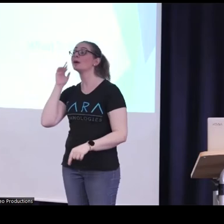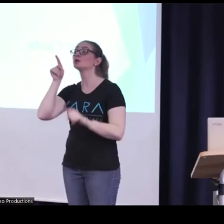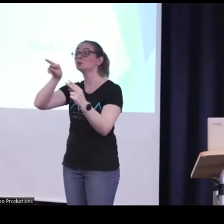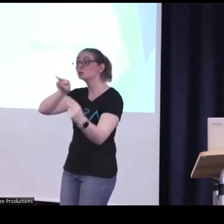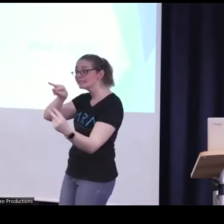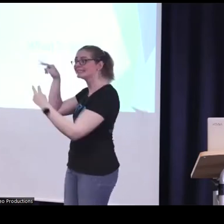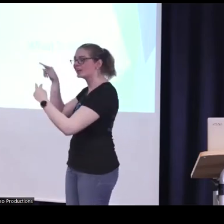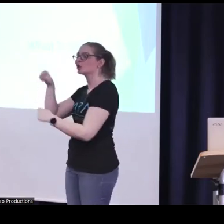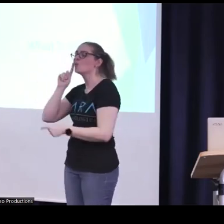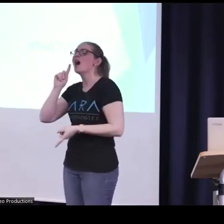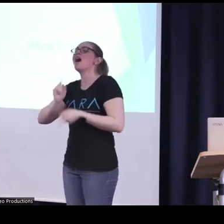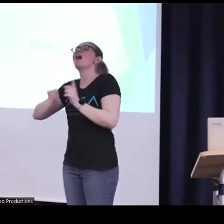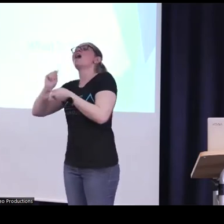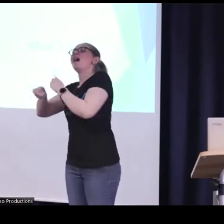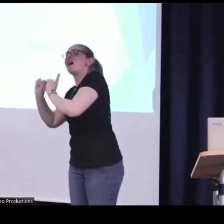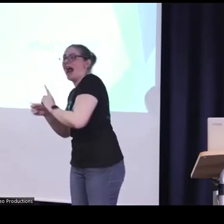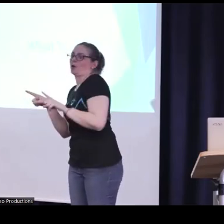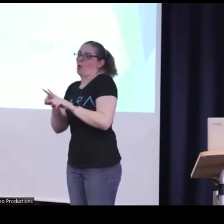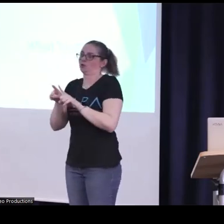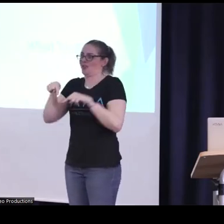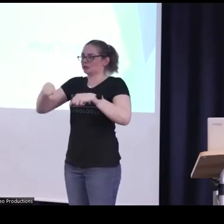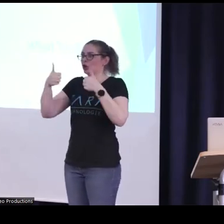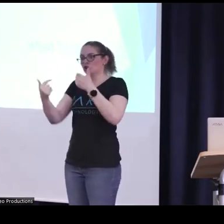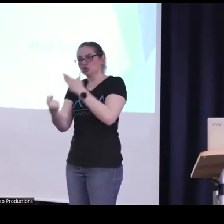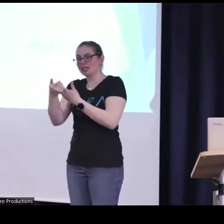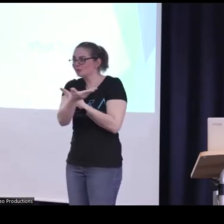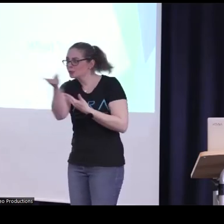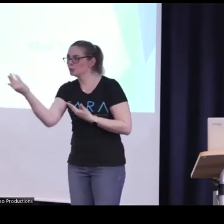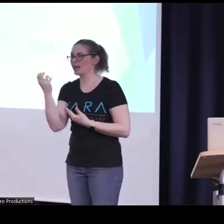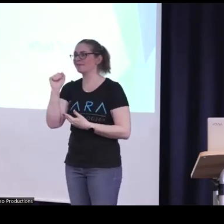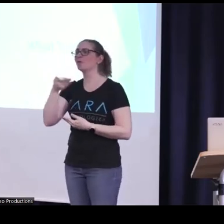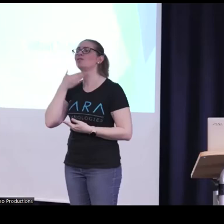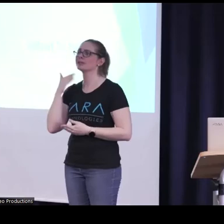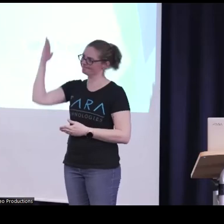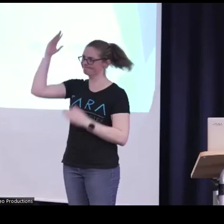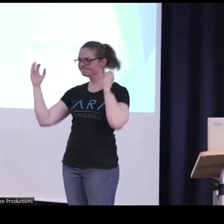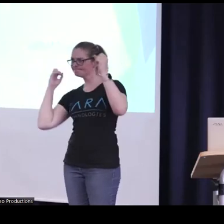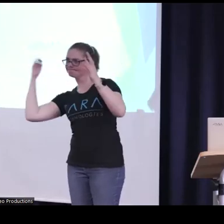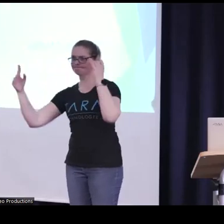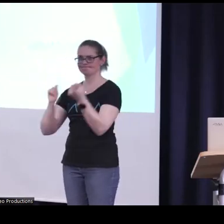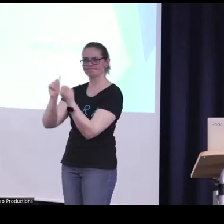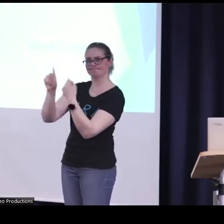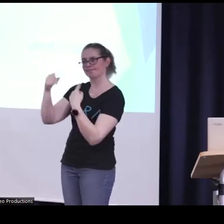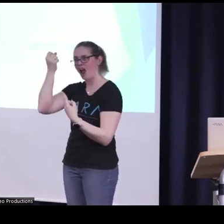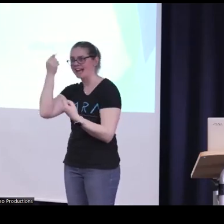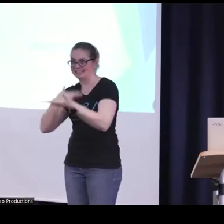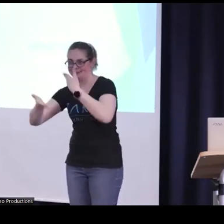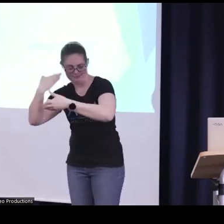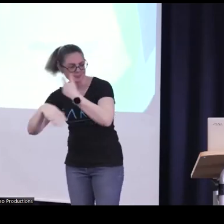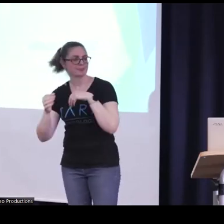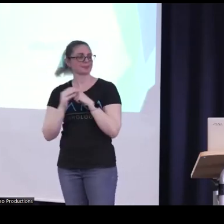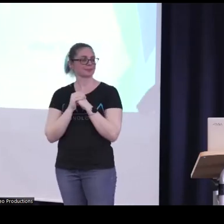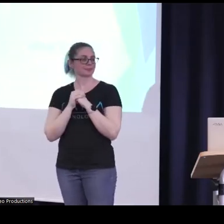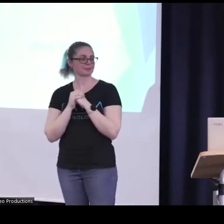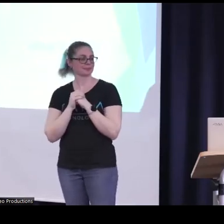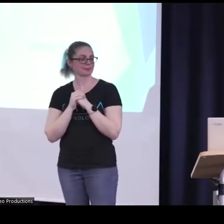So it's not final. So when you see, you will understand, and you'll understand that it's a good chance for you to have your say and to